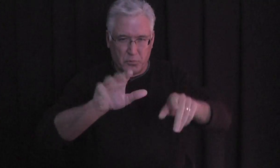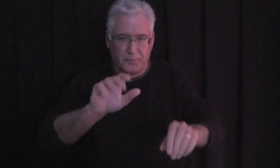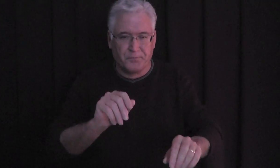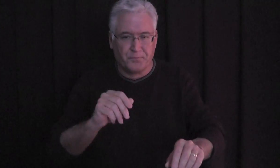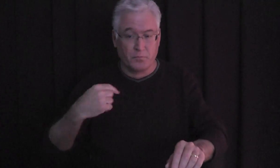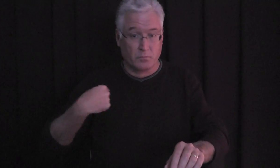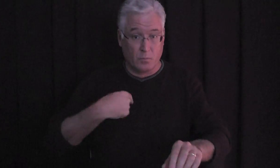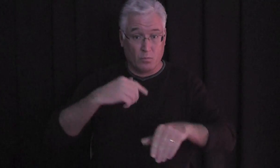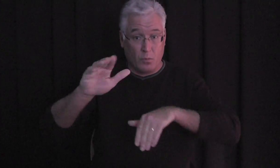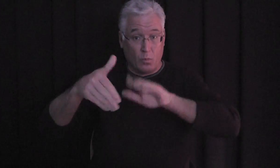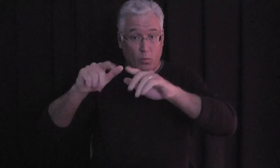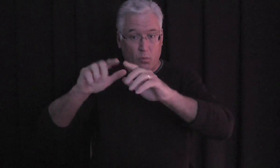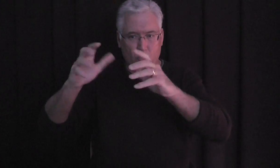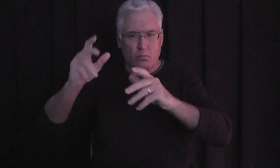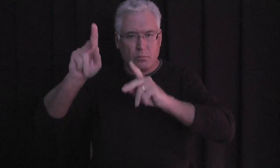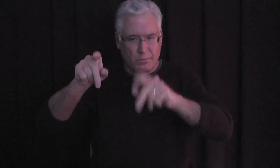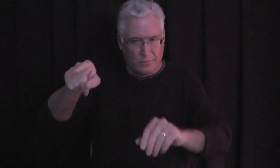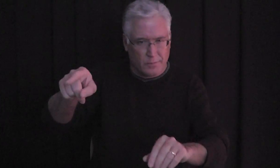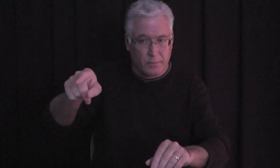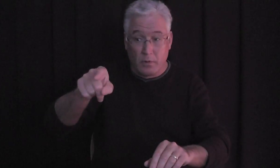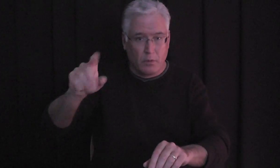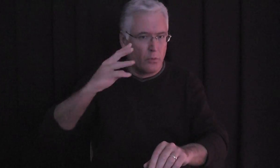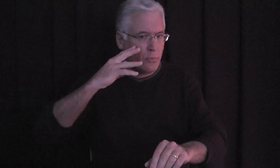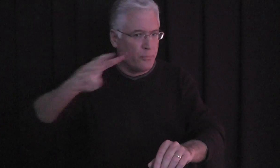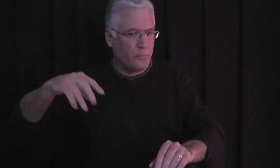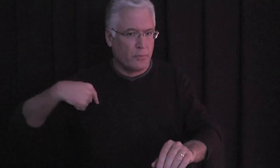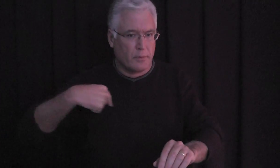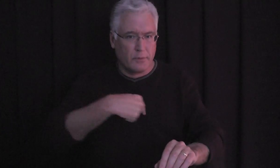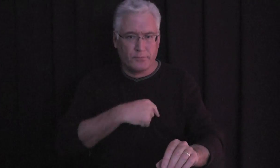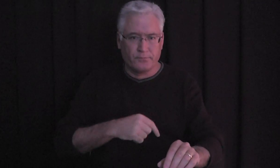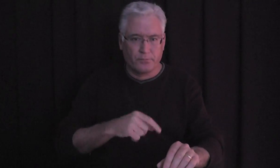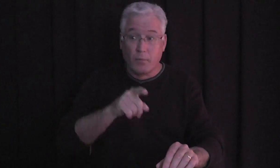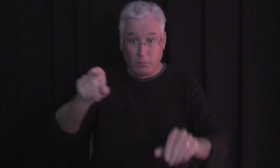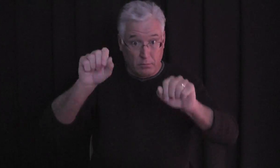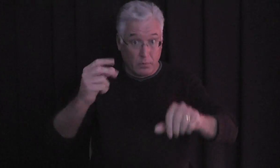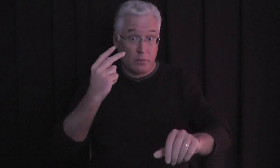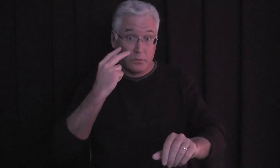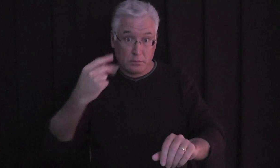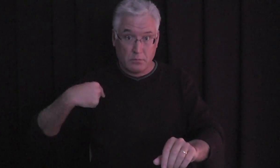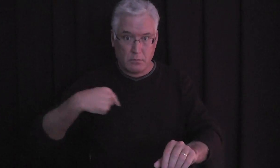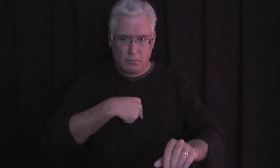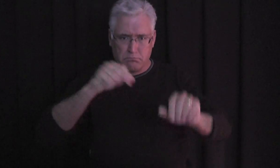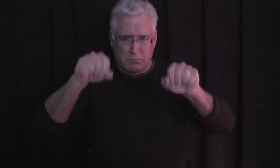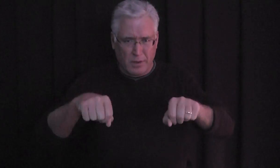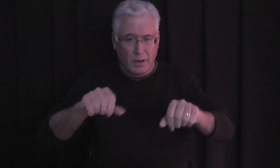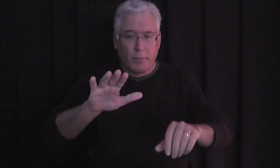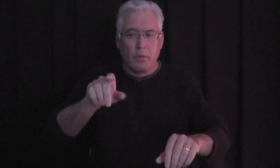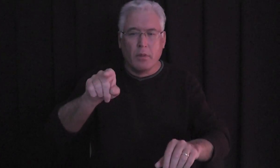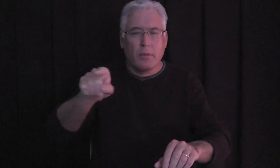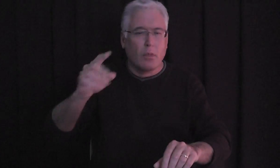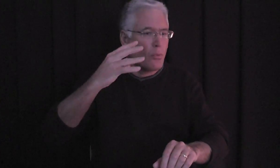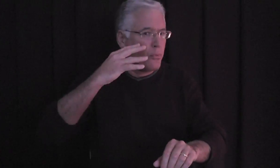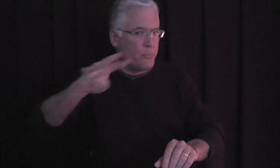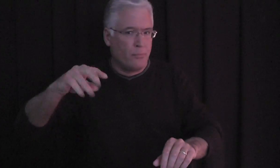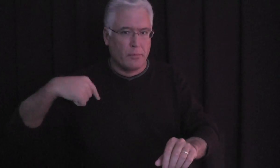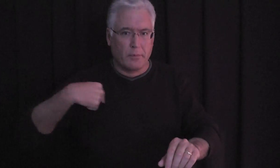matter, but you go to a party and you walk into the room, there's a group of people over there, and they ignore you. They can see you, they can, but